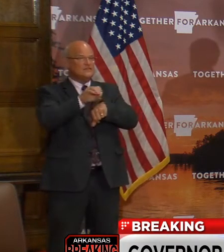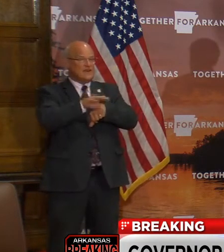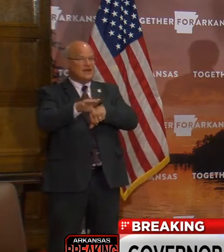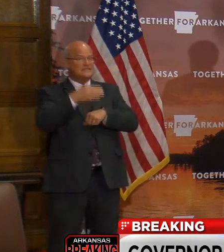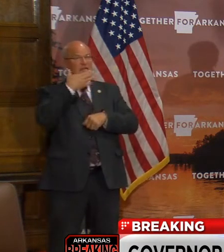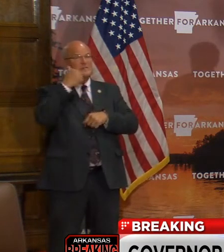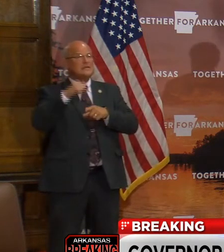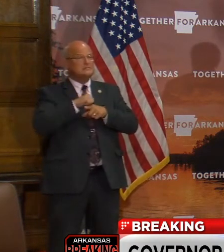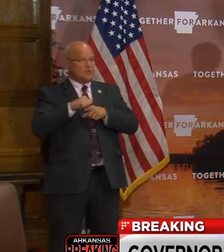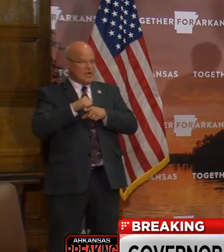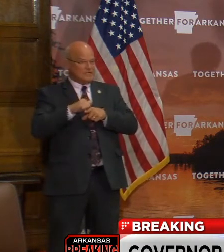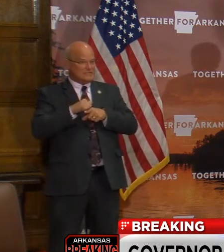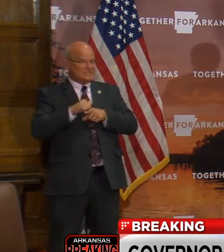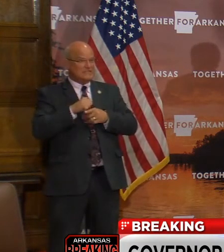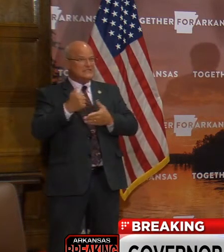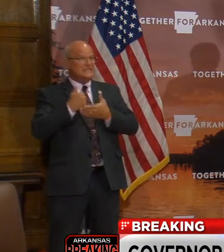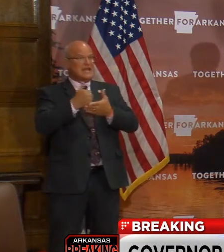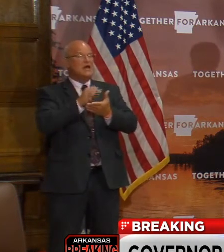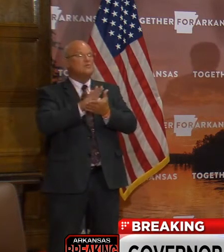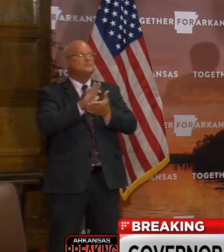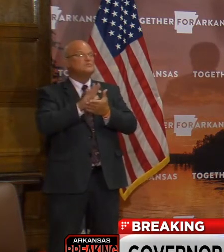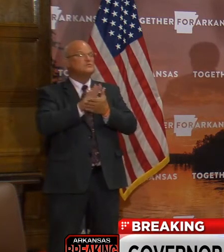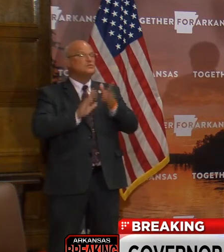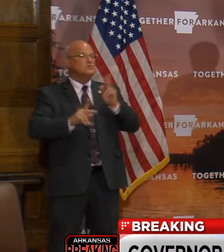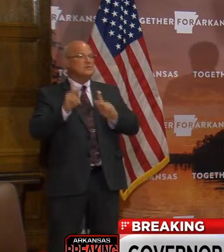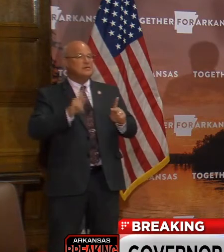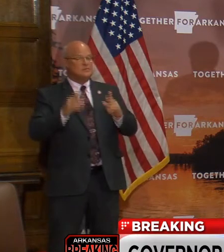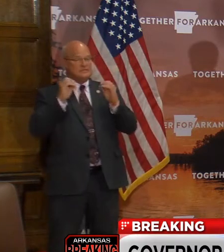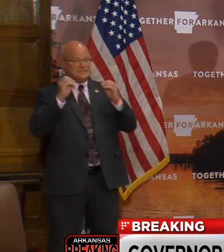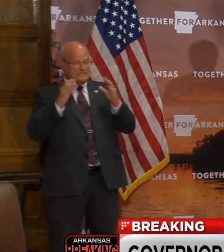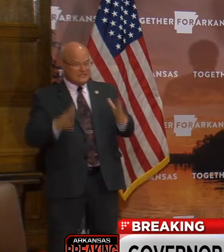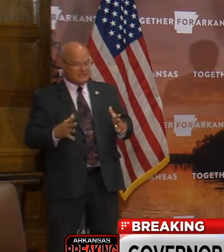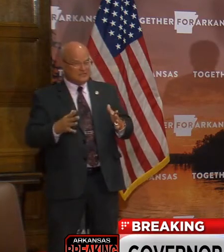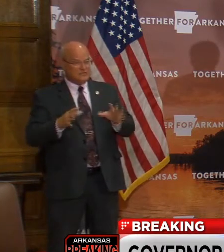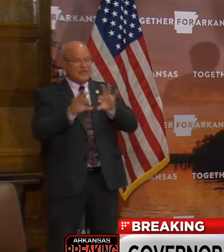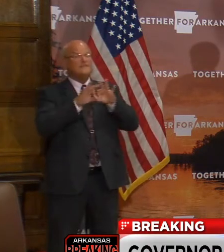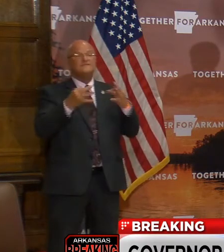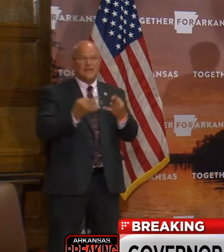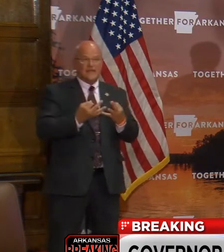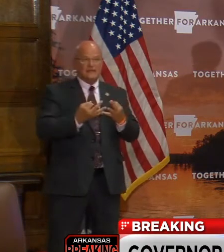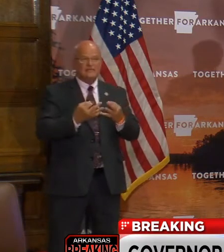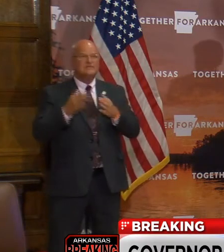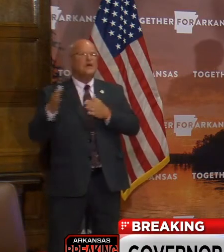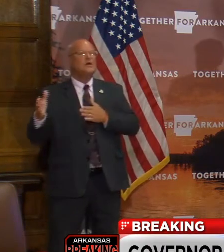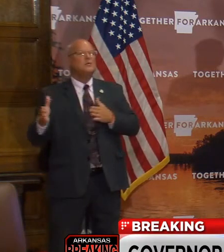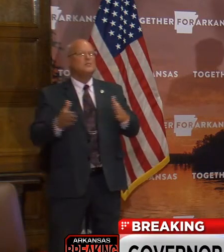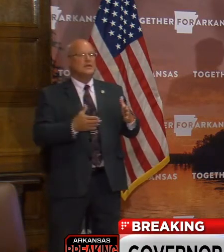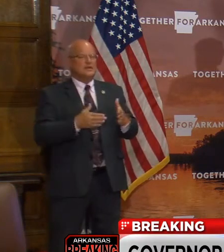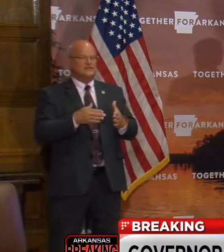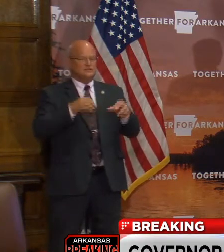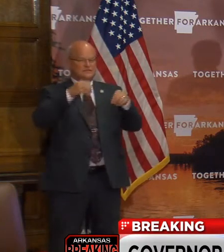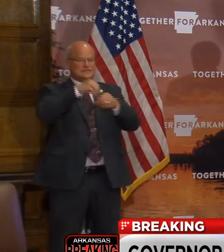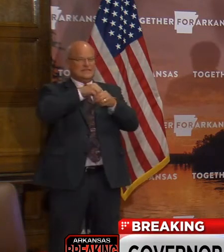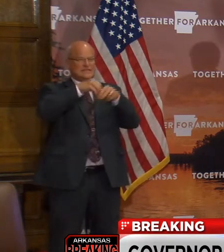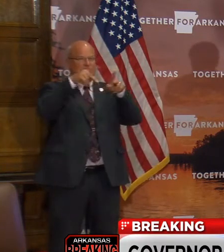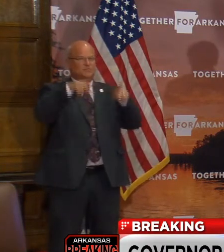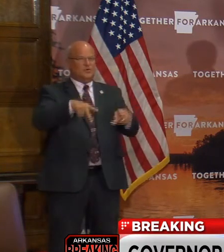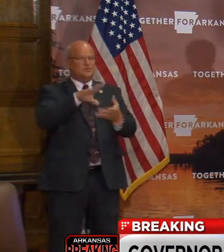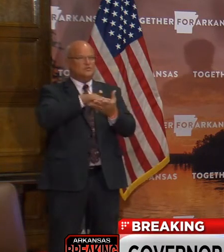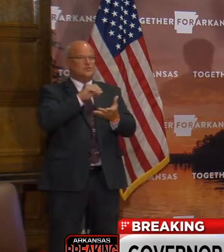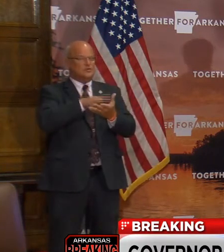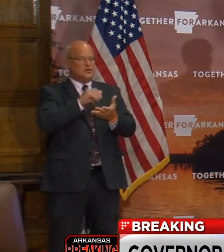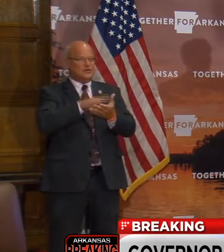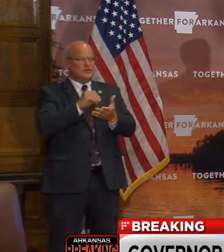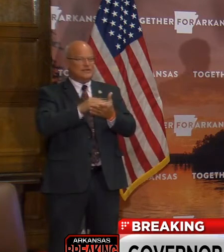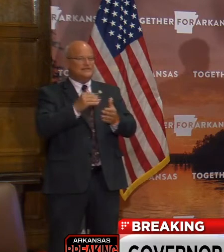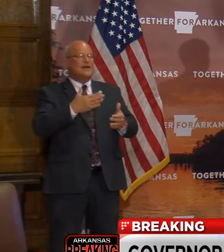best practices to help school officials, educators, and families plan for in-person learning. And so